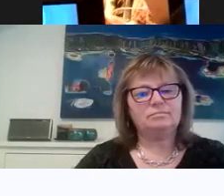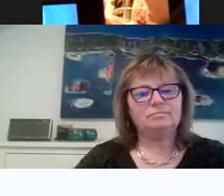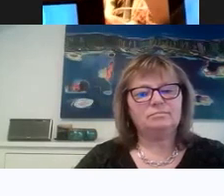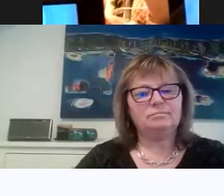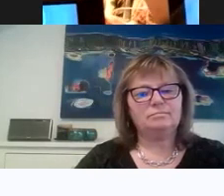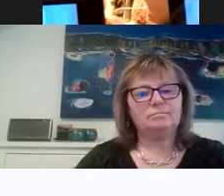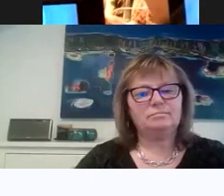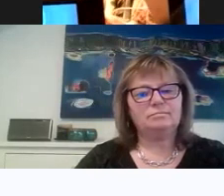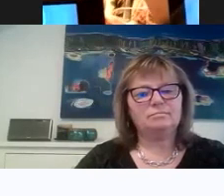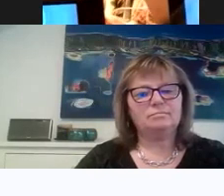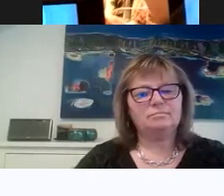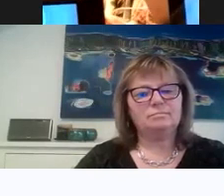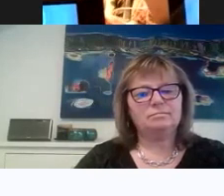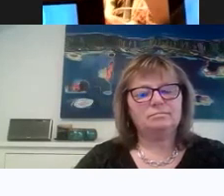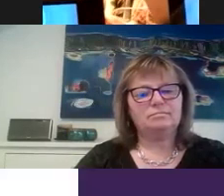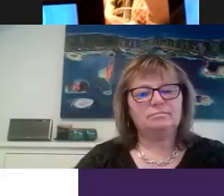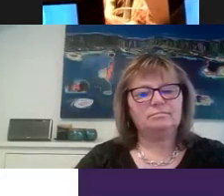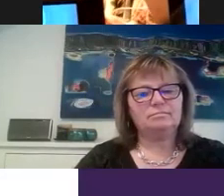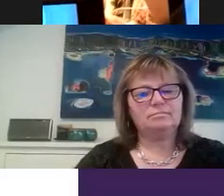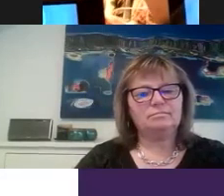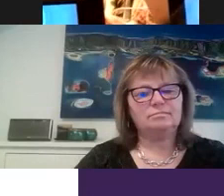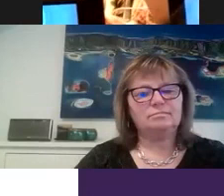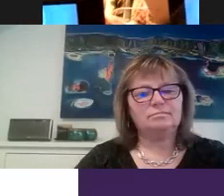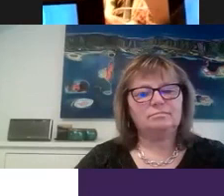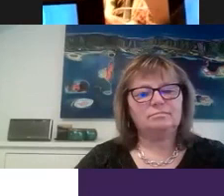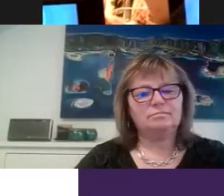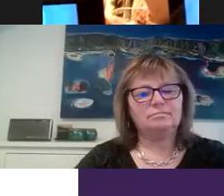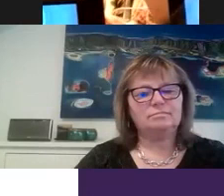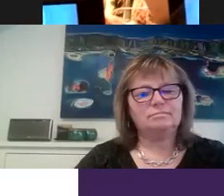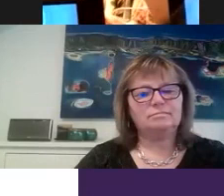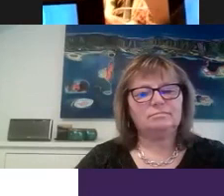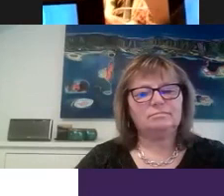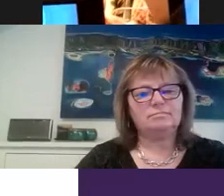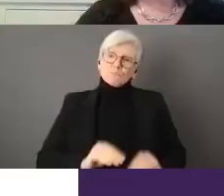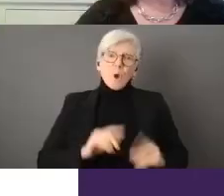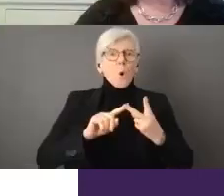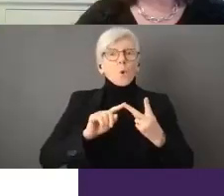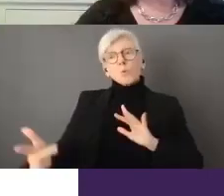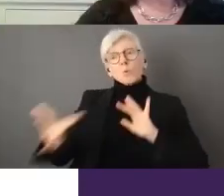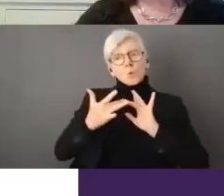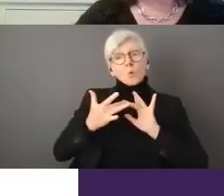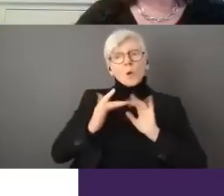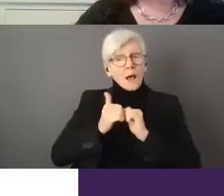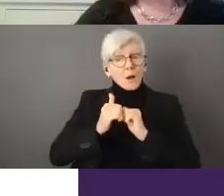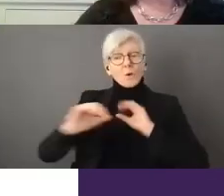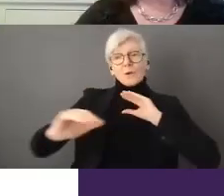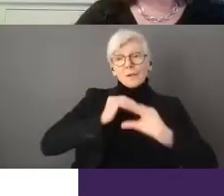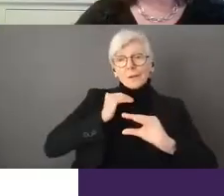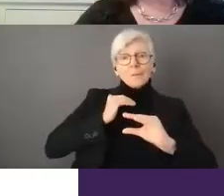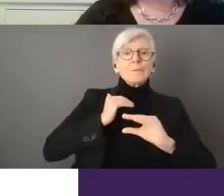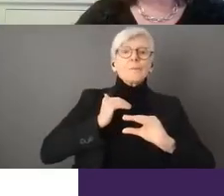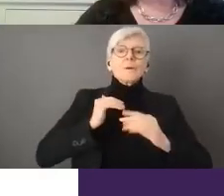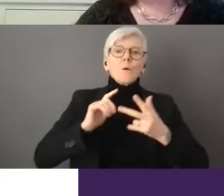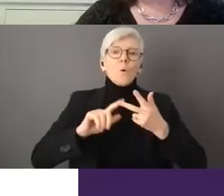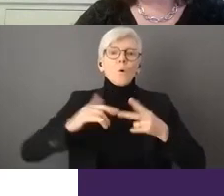your ongoing contributions. And if you'd like to contact us, please feel free to reach out to us either by email or by